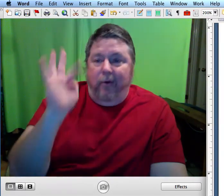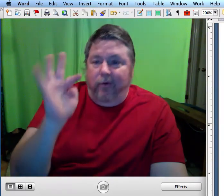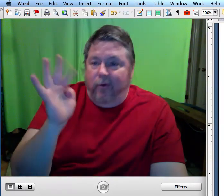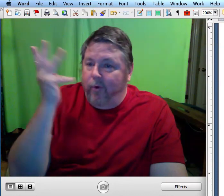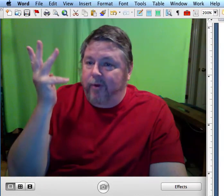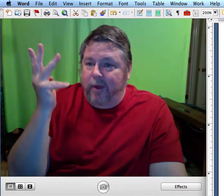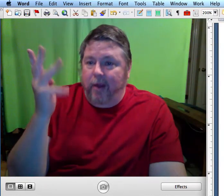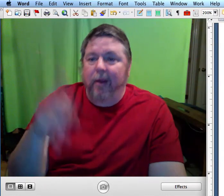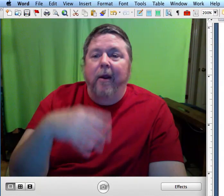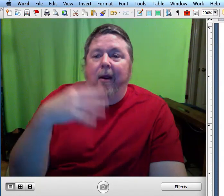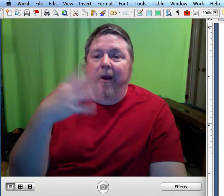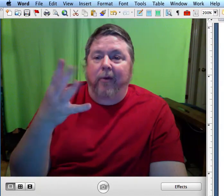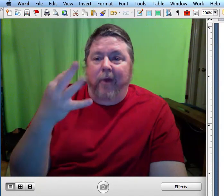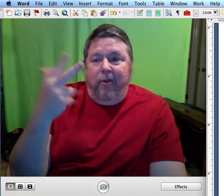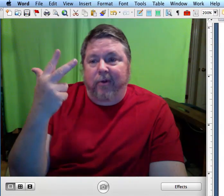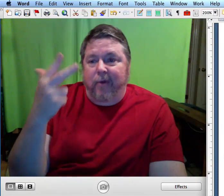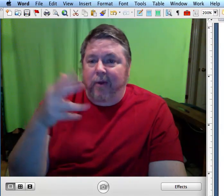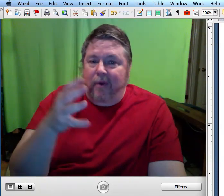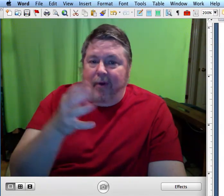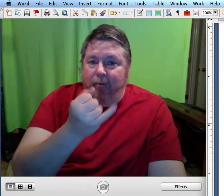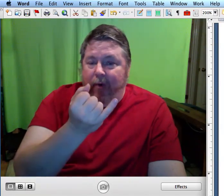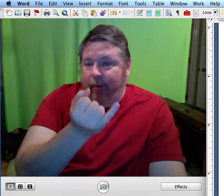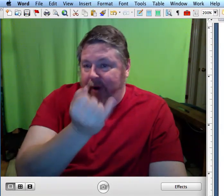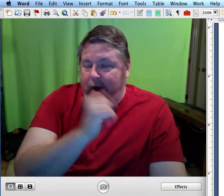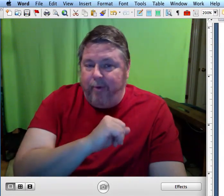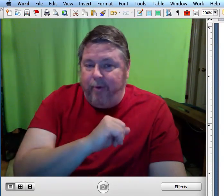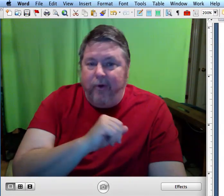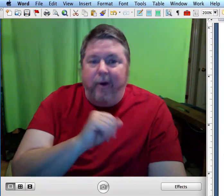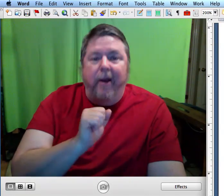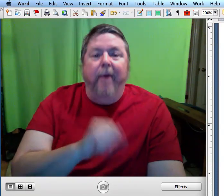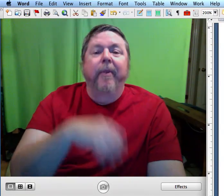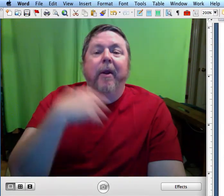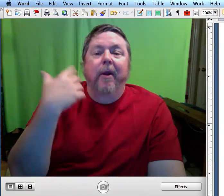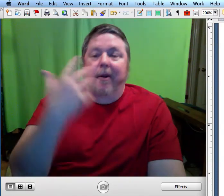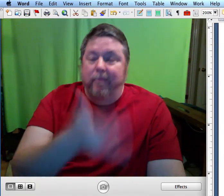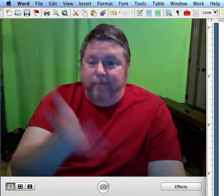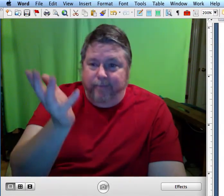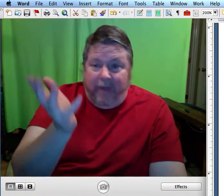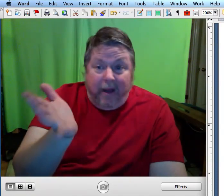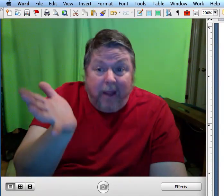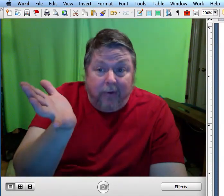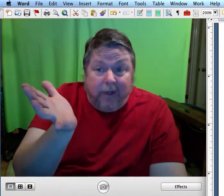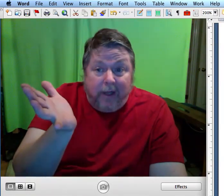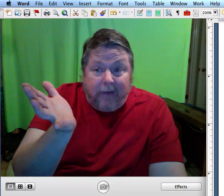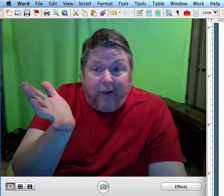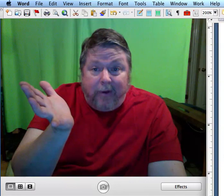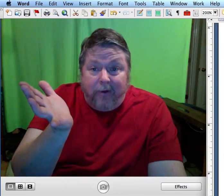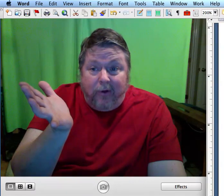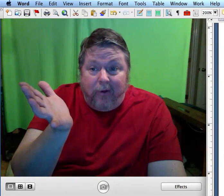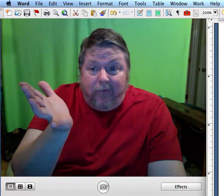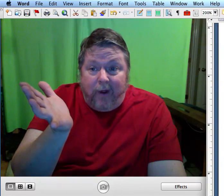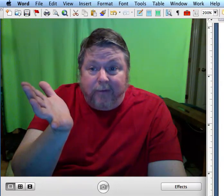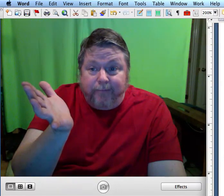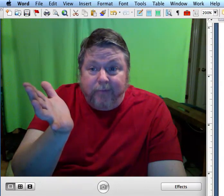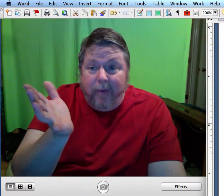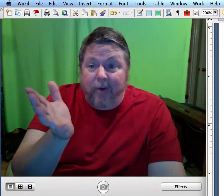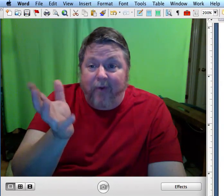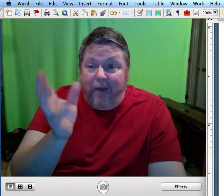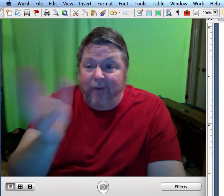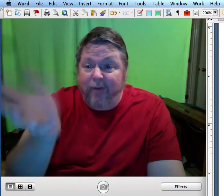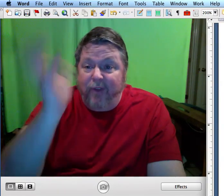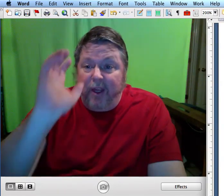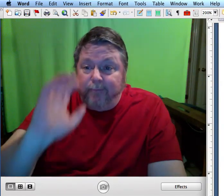great. There's a 4th thing, and you got 3 strengths and what would have been an opportunity now. Anything else in that segment that you can find? Maybe